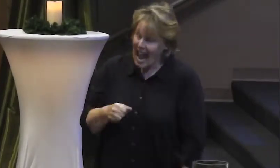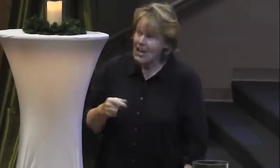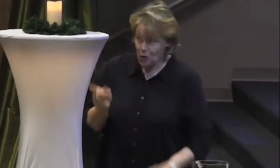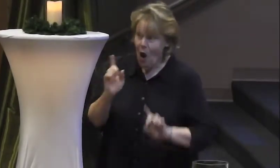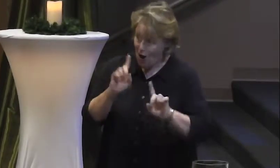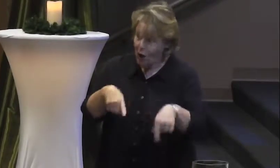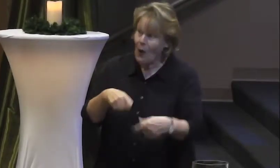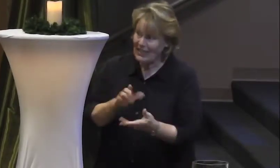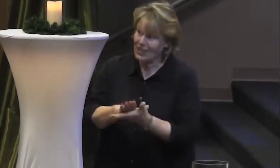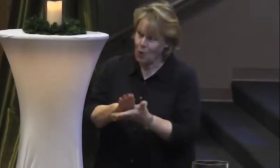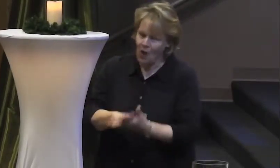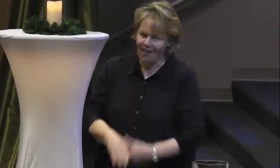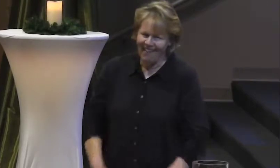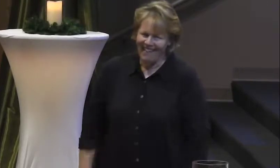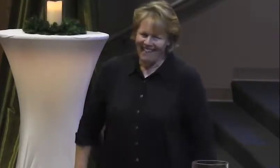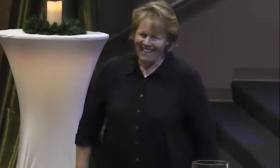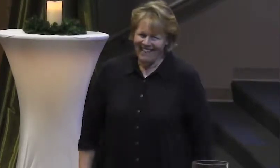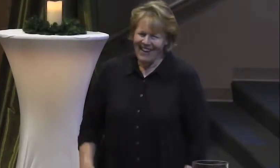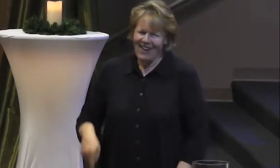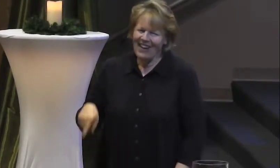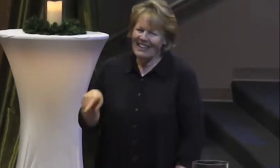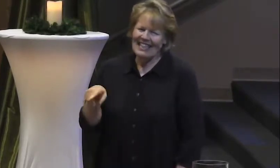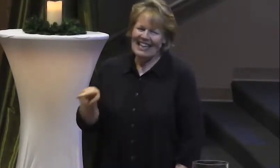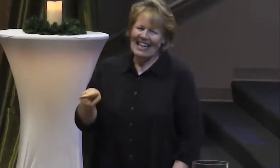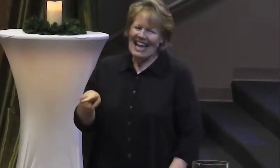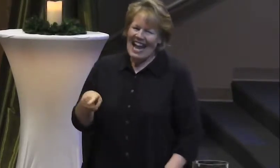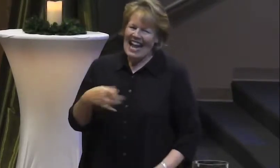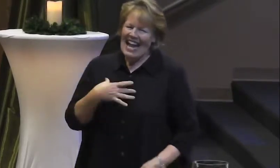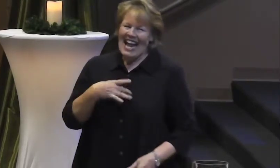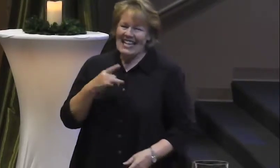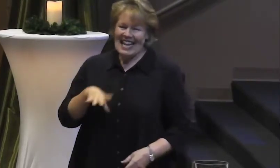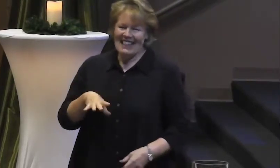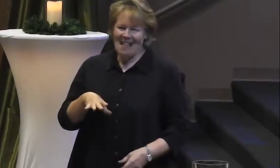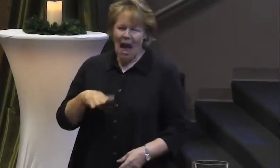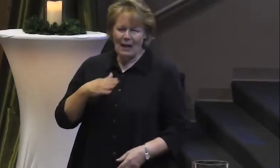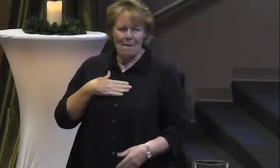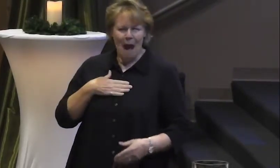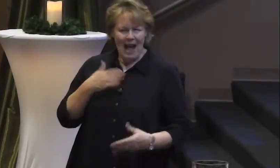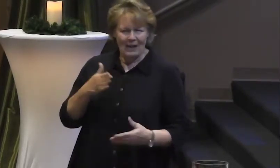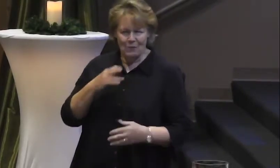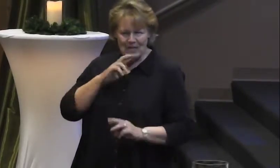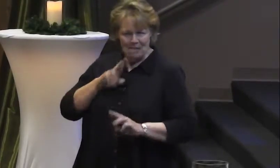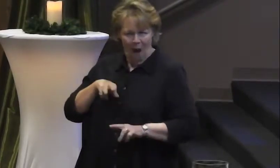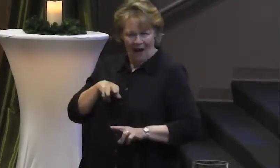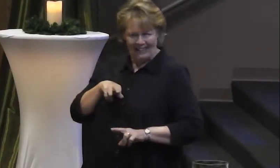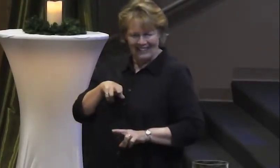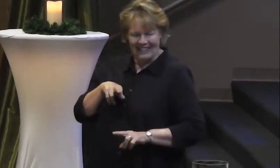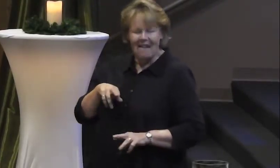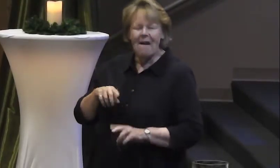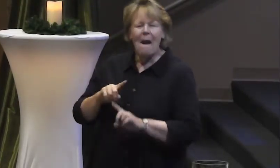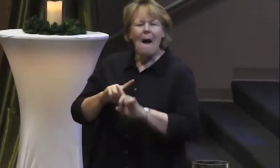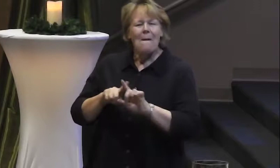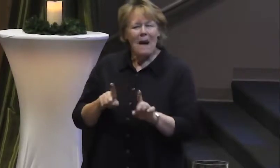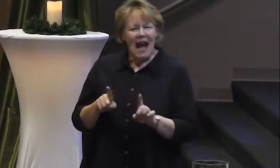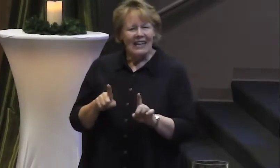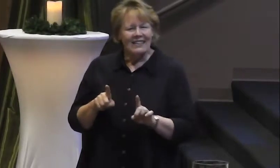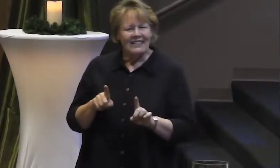like at all my little response to his suggestion. But let me tell you where Drew had a bit